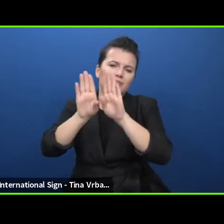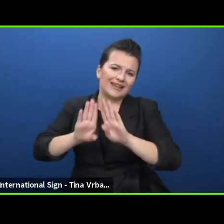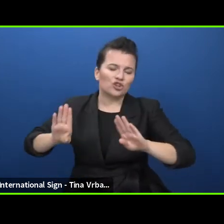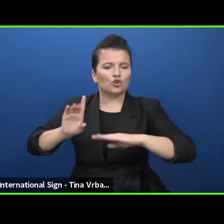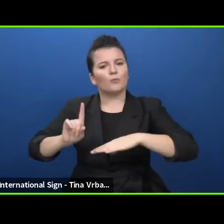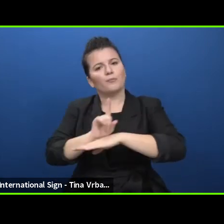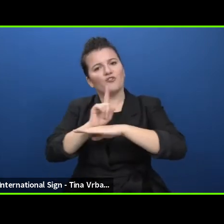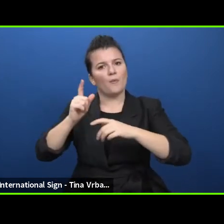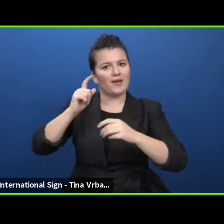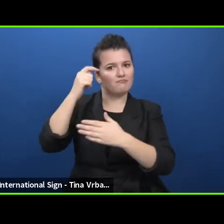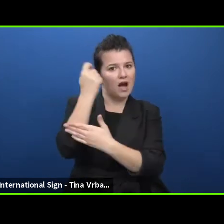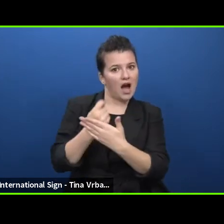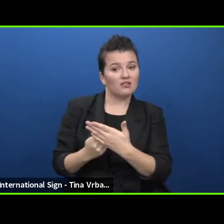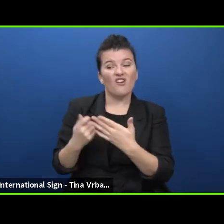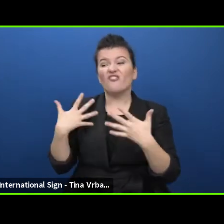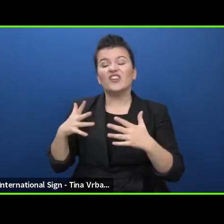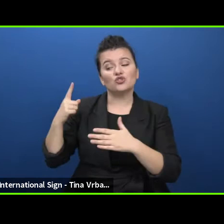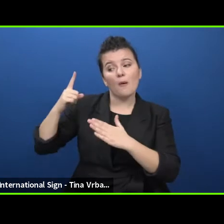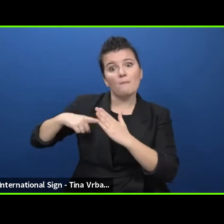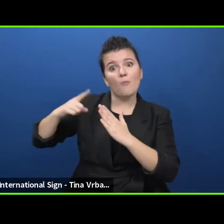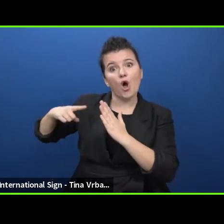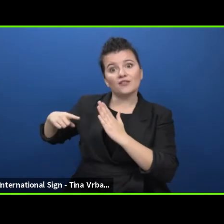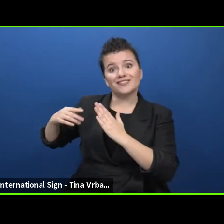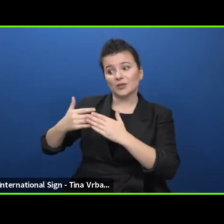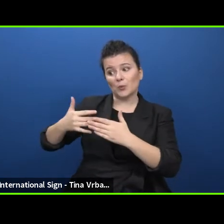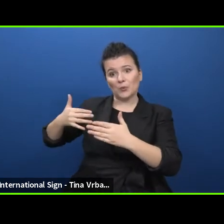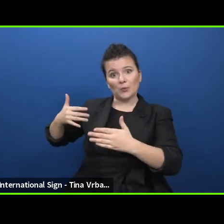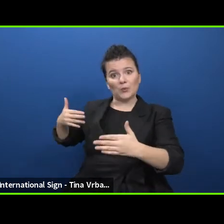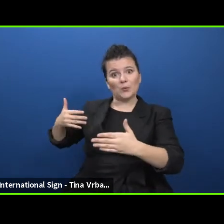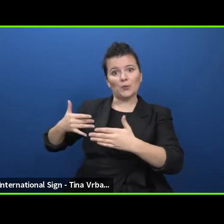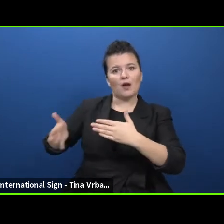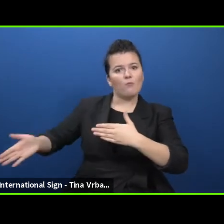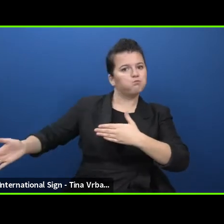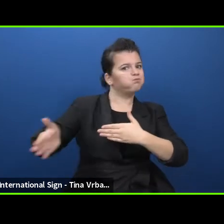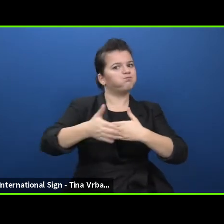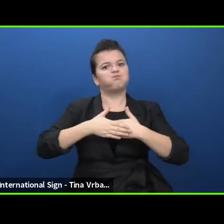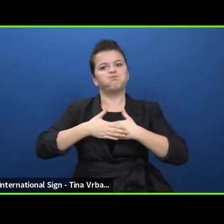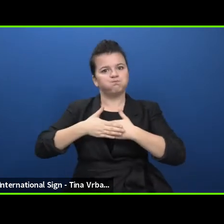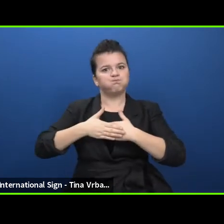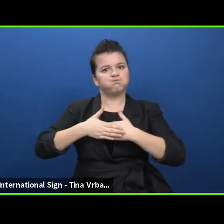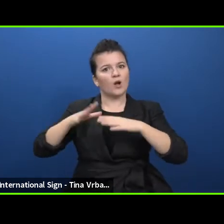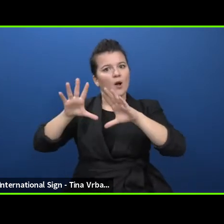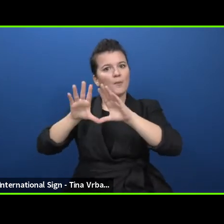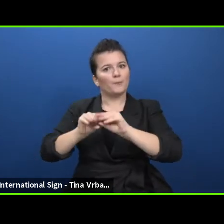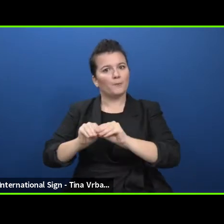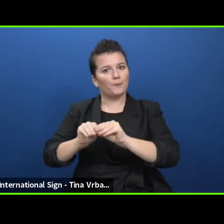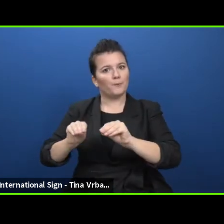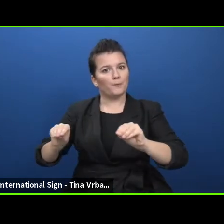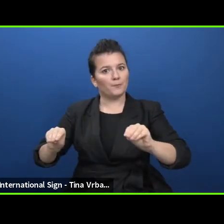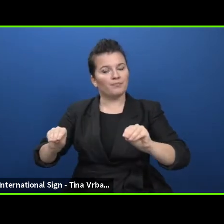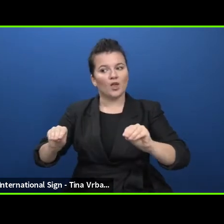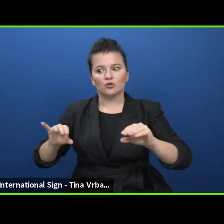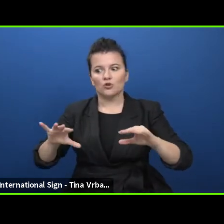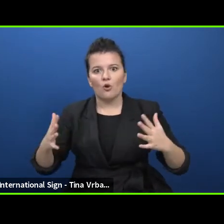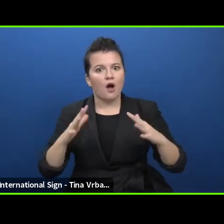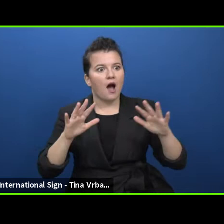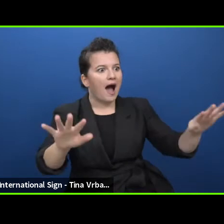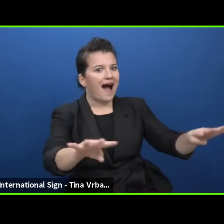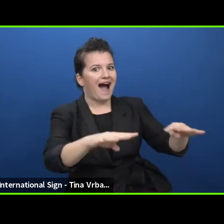unable to do what it does best to connect with its audiences in the moment via